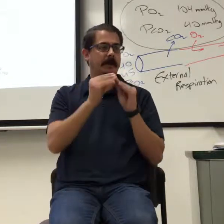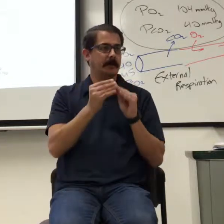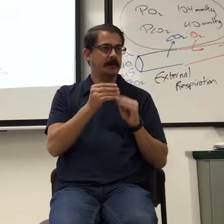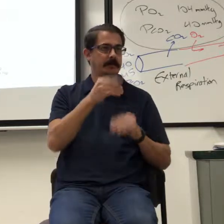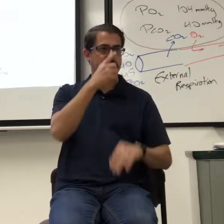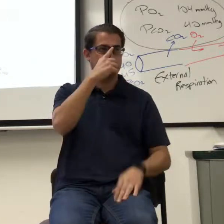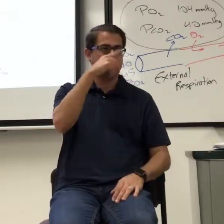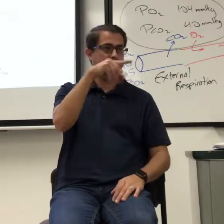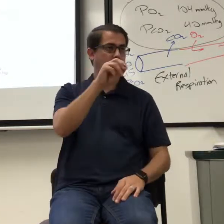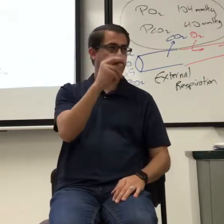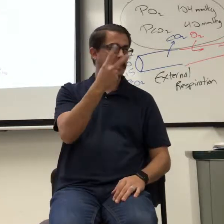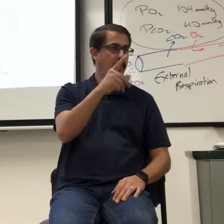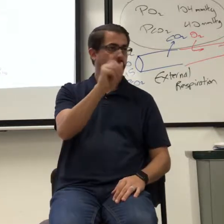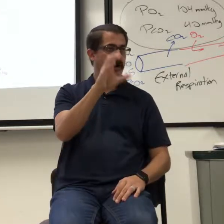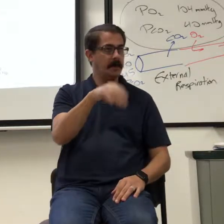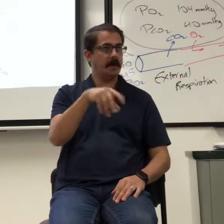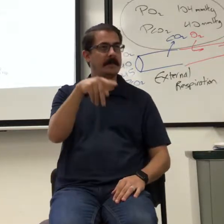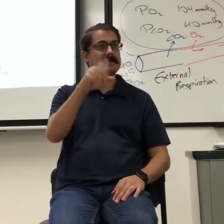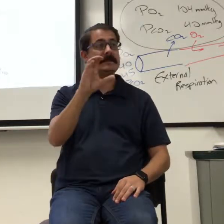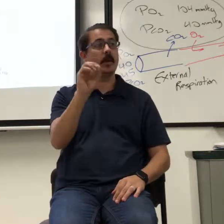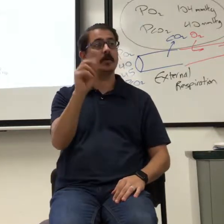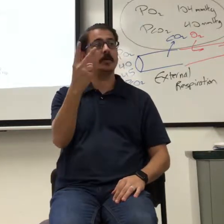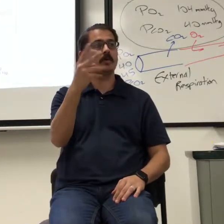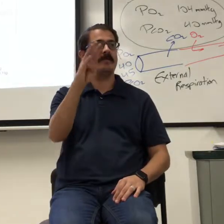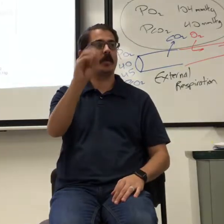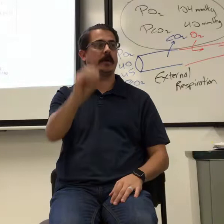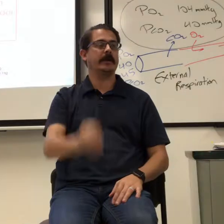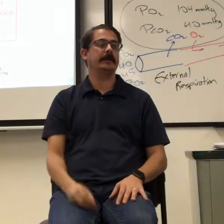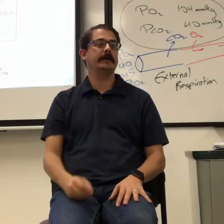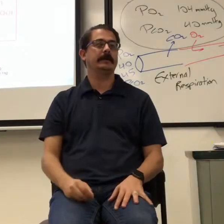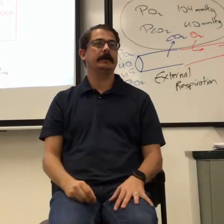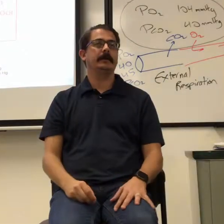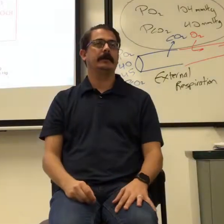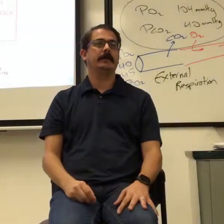PO2 100, PCO2 40. Oops.